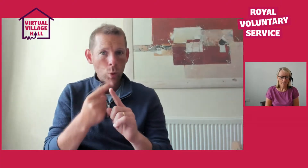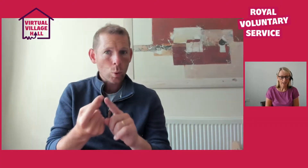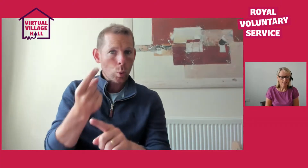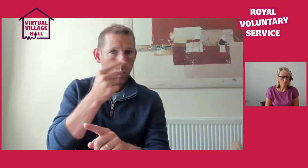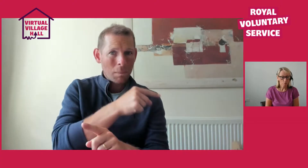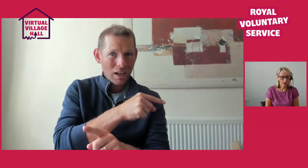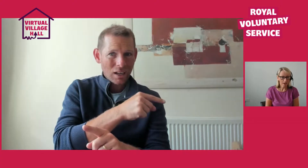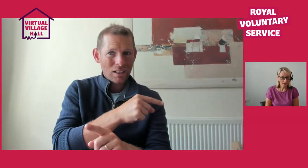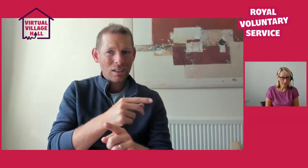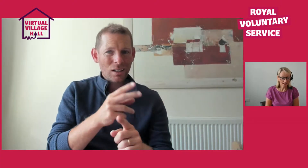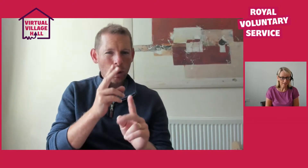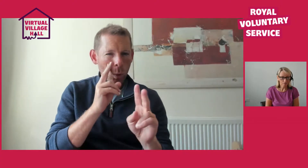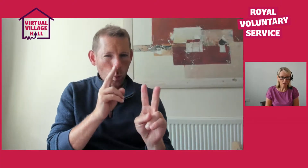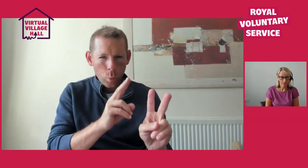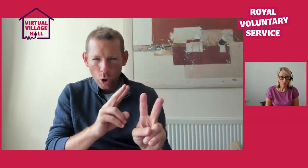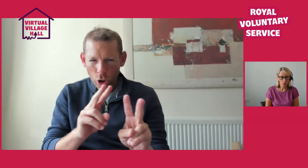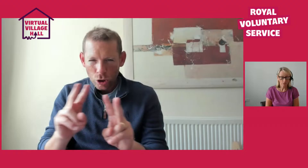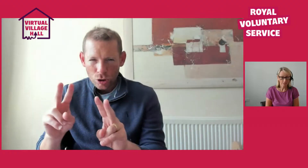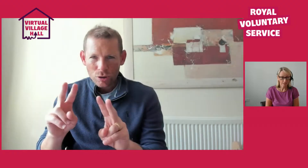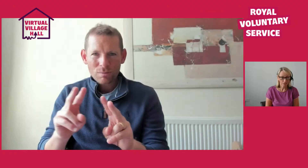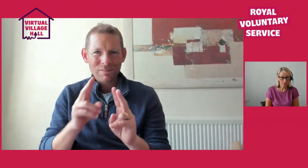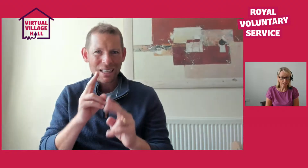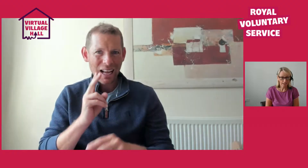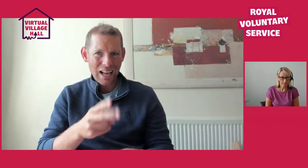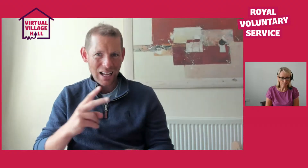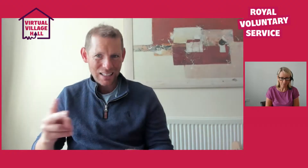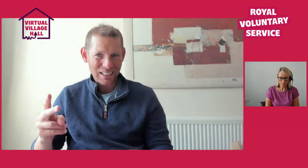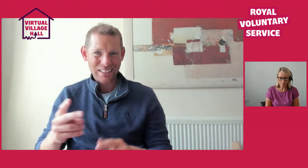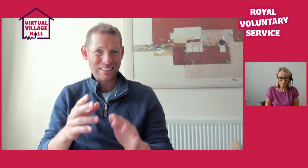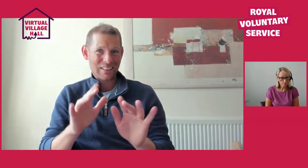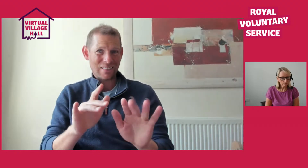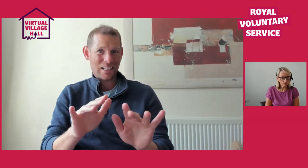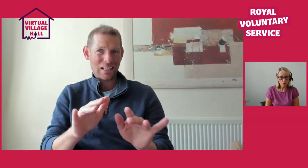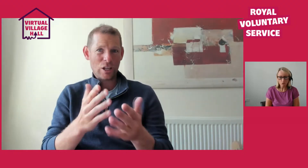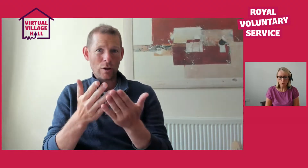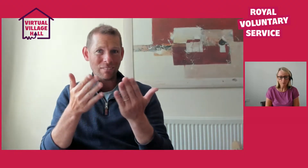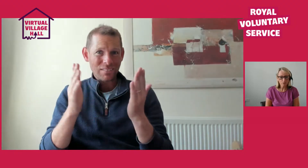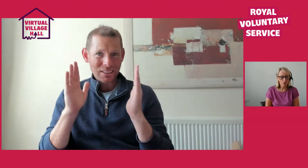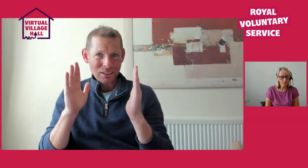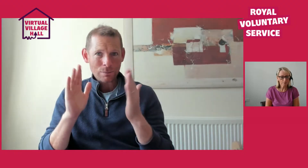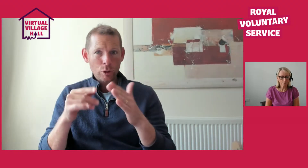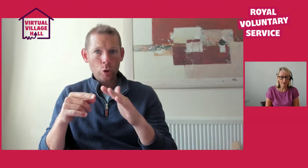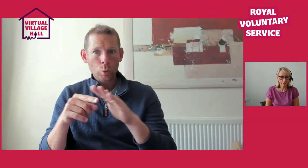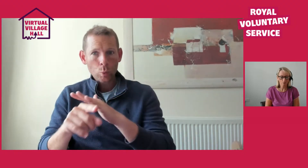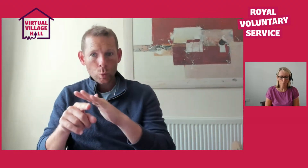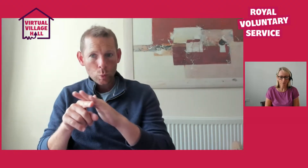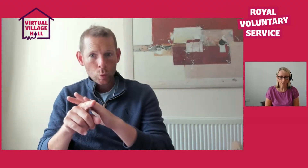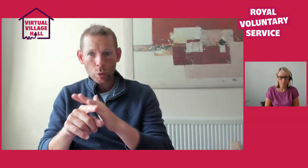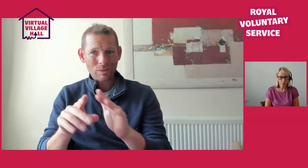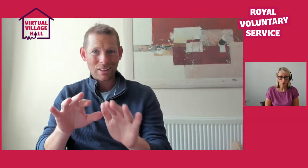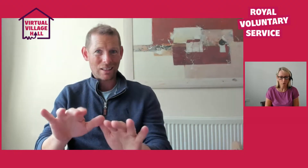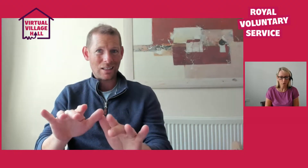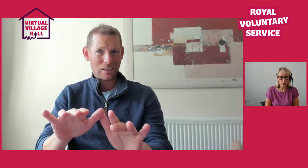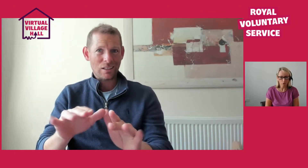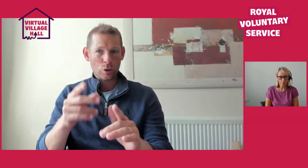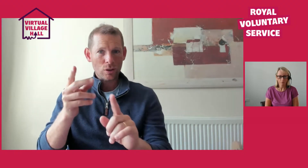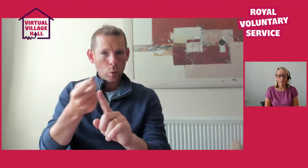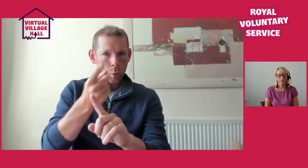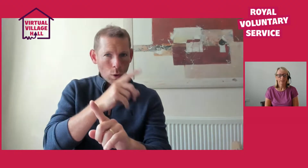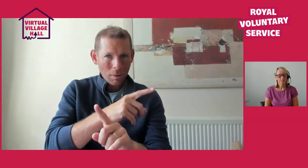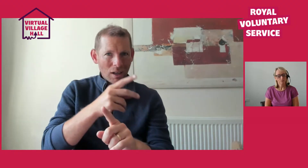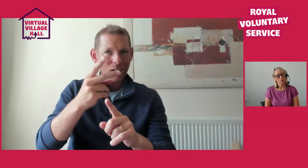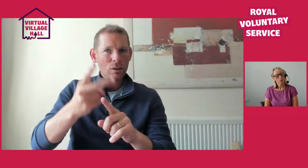you can go back and watch this session again or stop and start. It'll be there on Facebook or